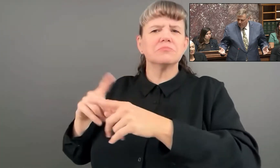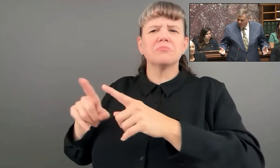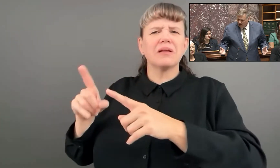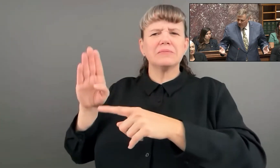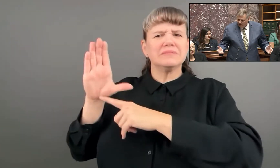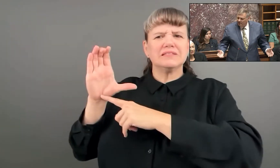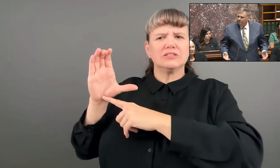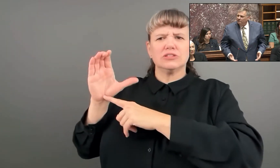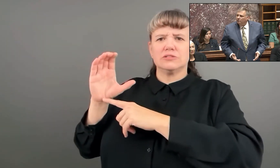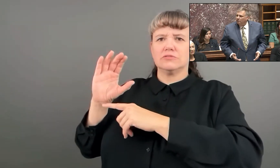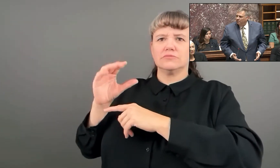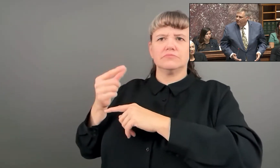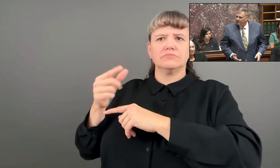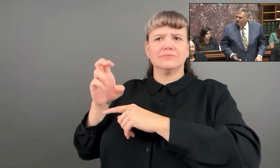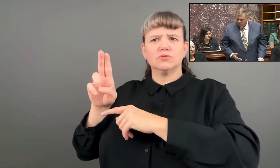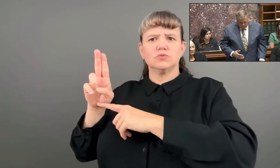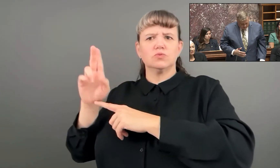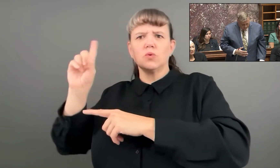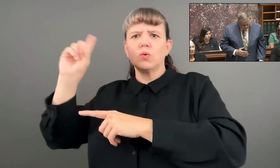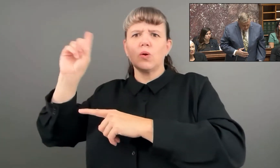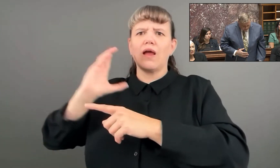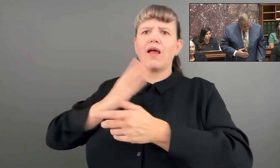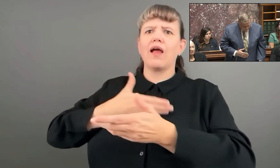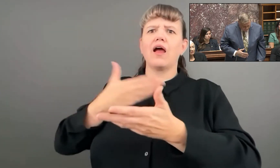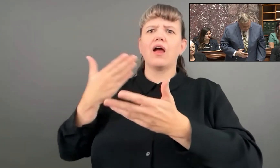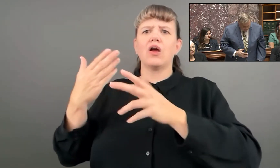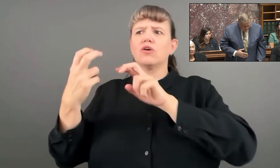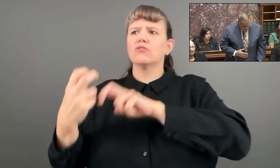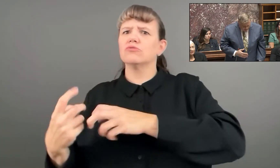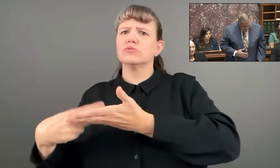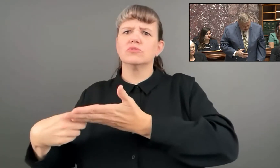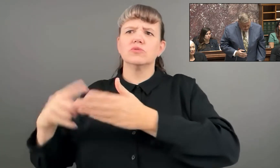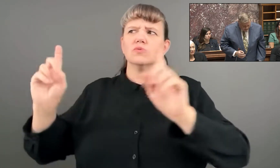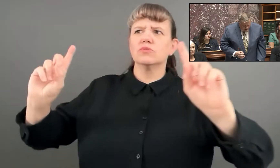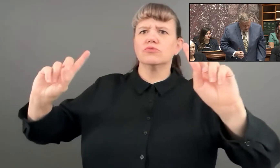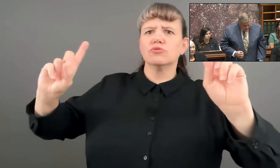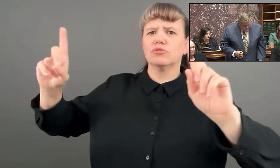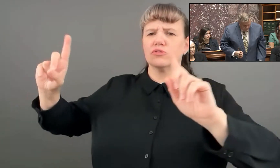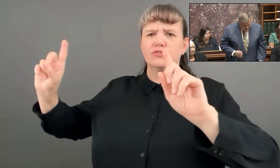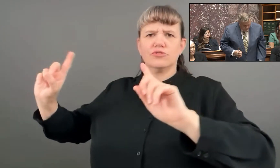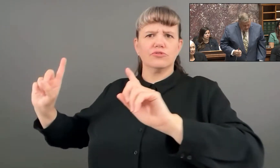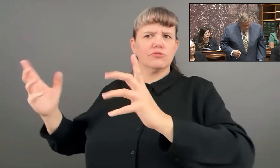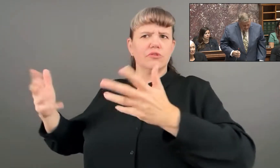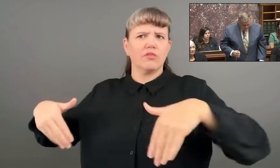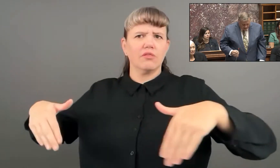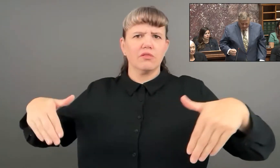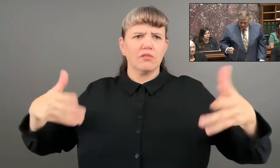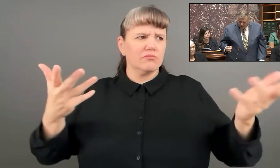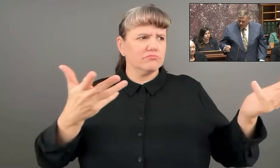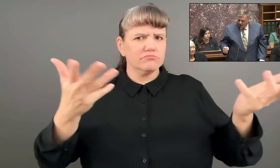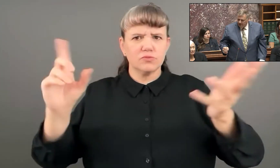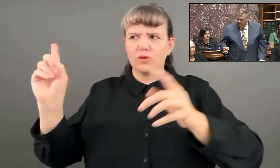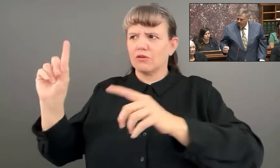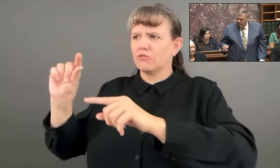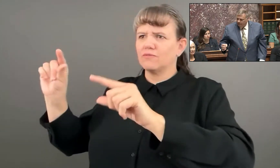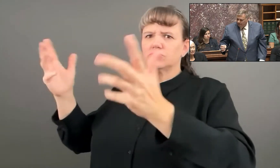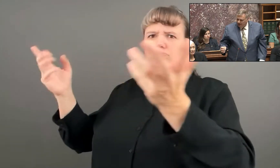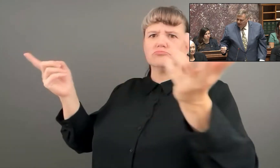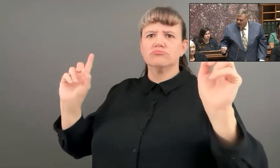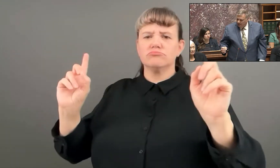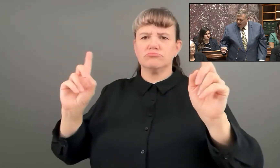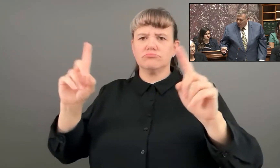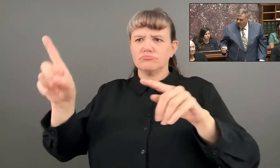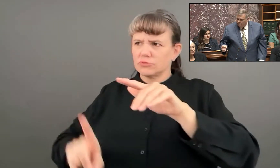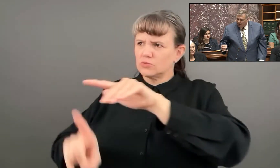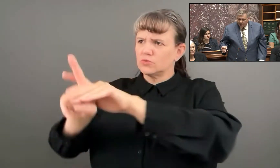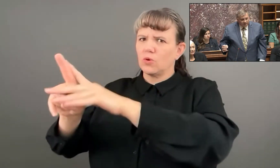meme because the government's nowhere to be found, Mr. Speaker. Now again, caucus staff are not exempt from